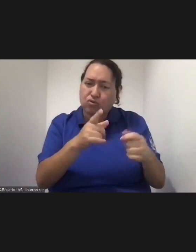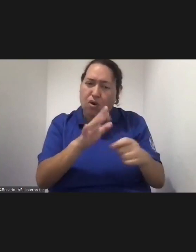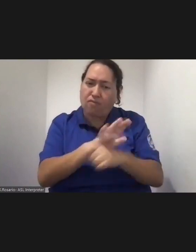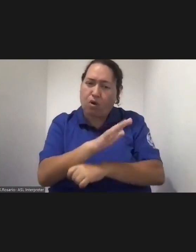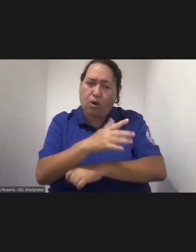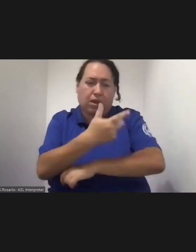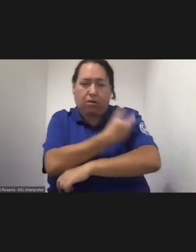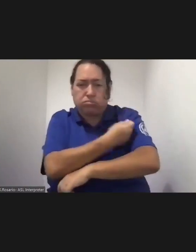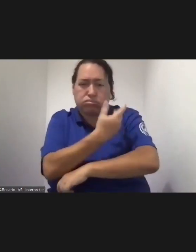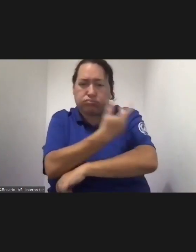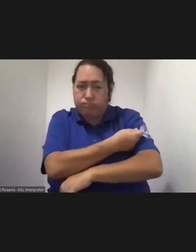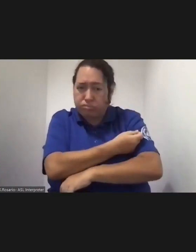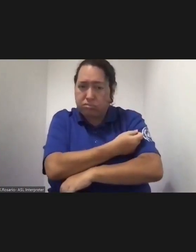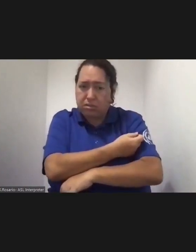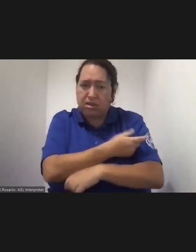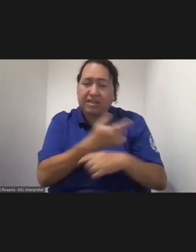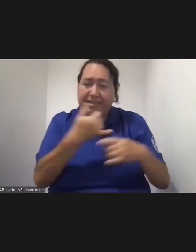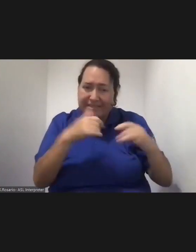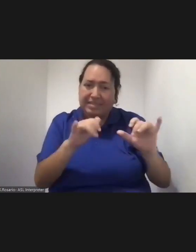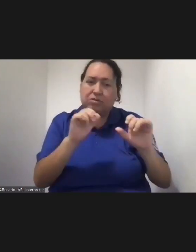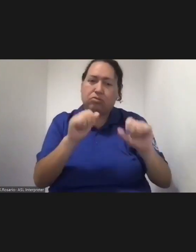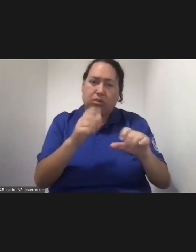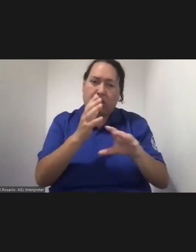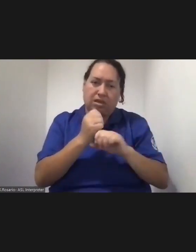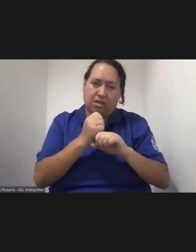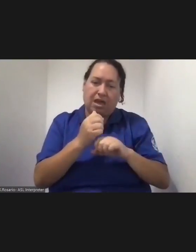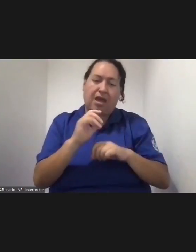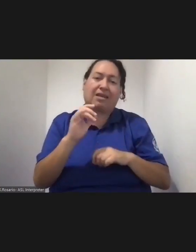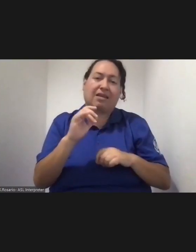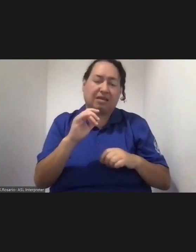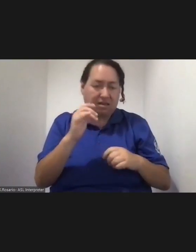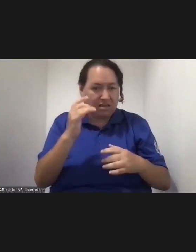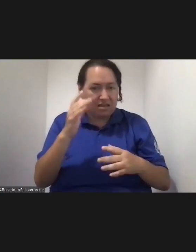vaccinated, you could still get infected.